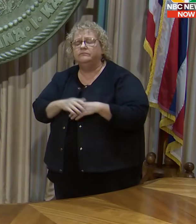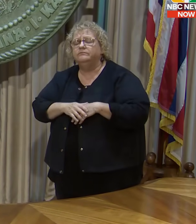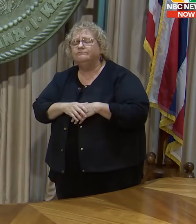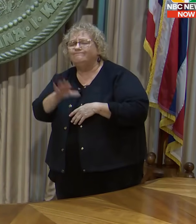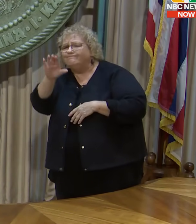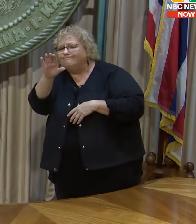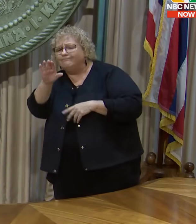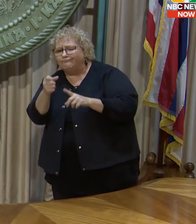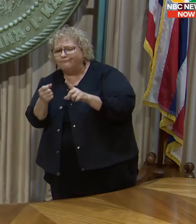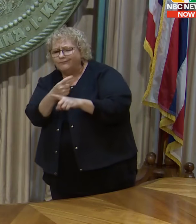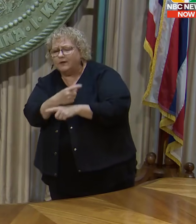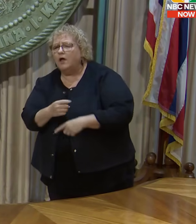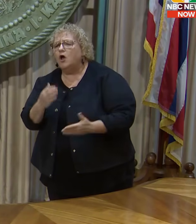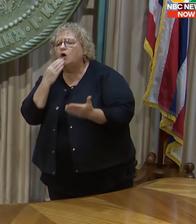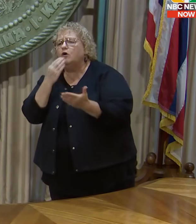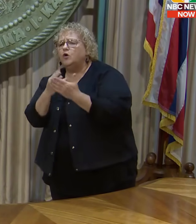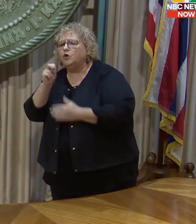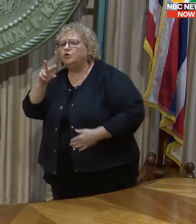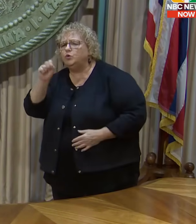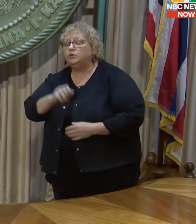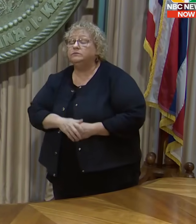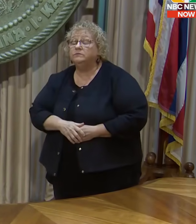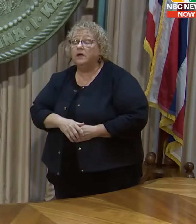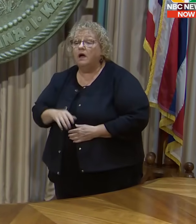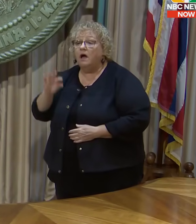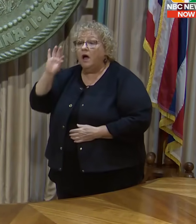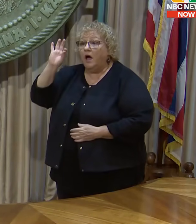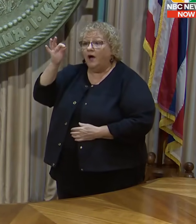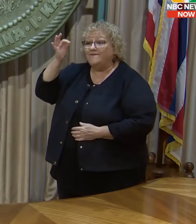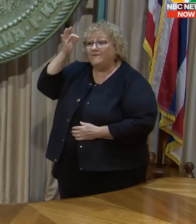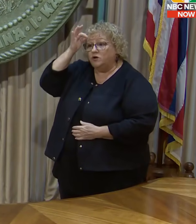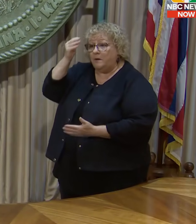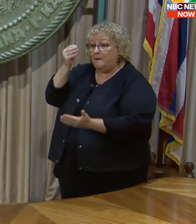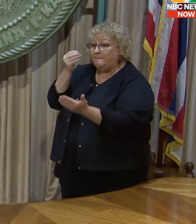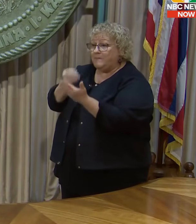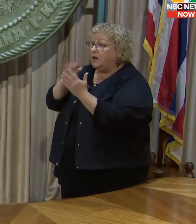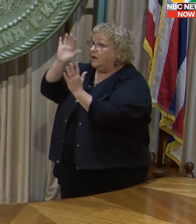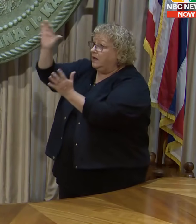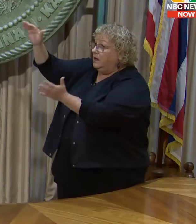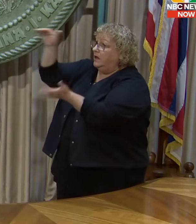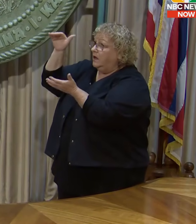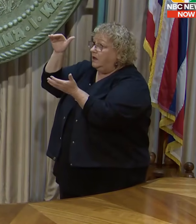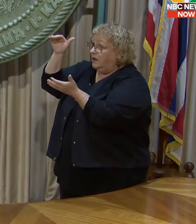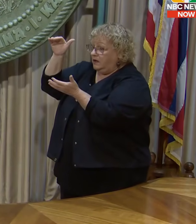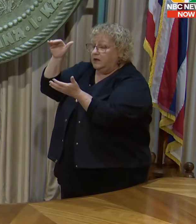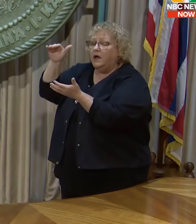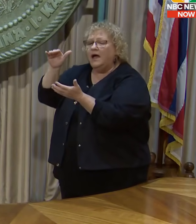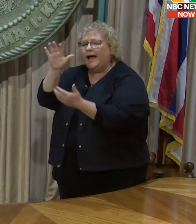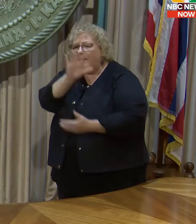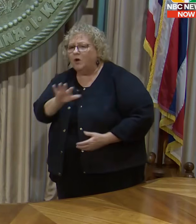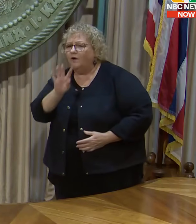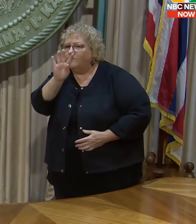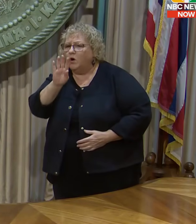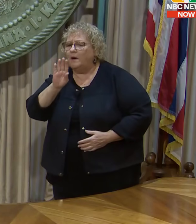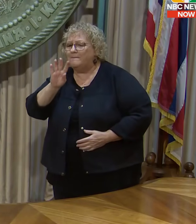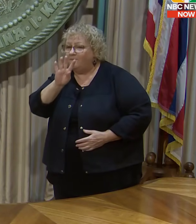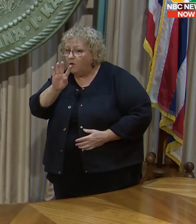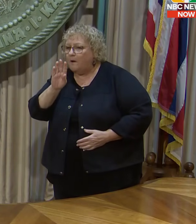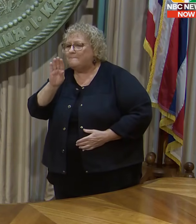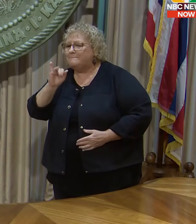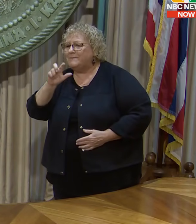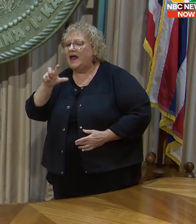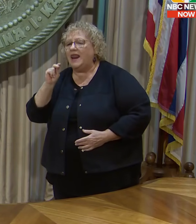good news to report. The federal funds coming to Hawaii will be a minimum of $4 billion.